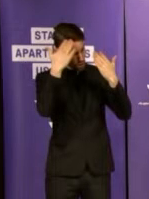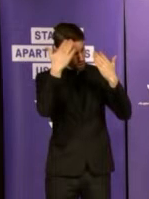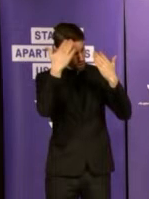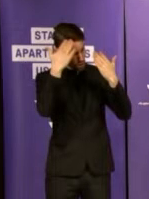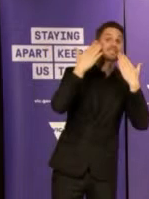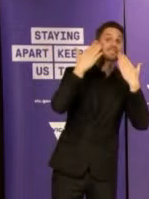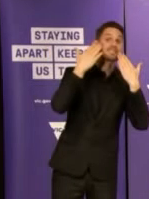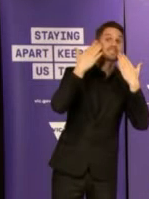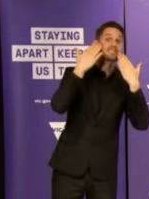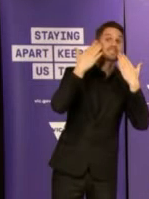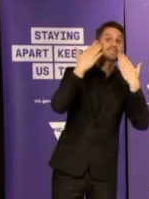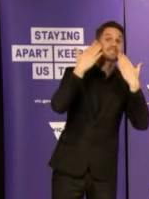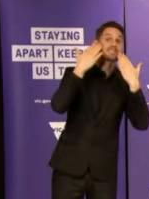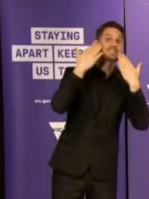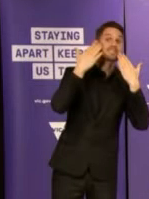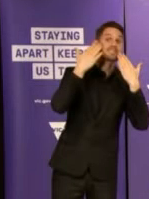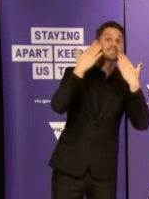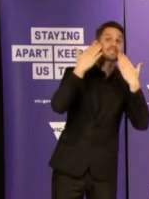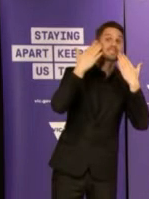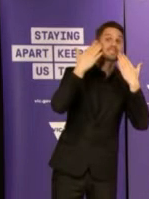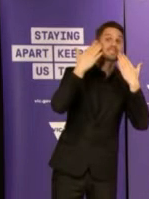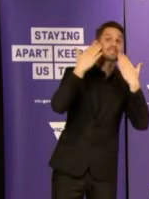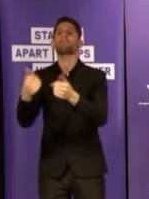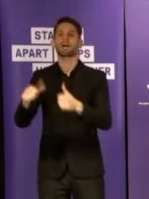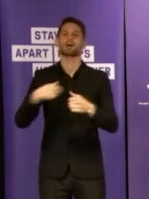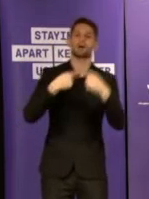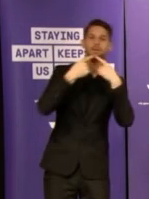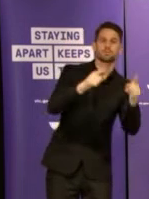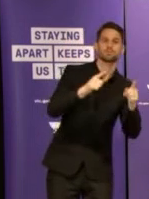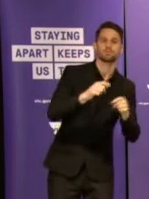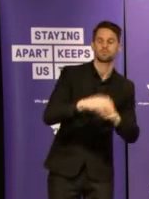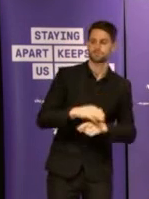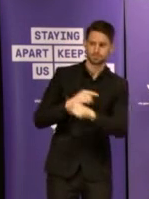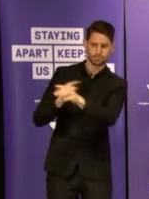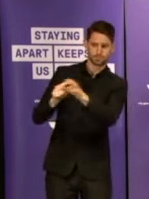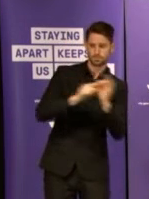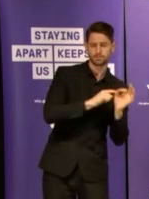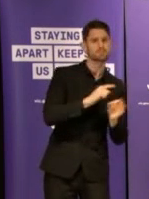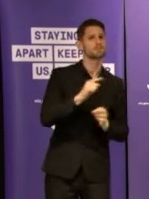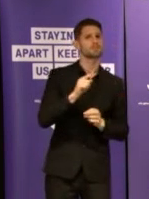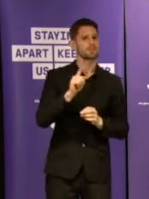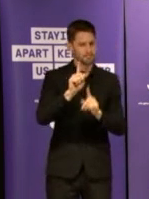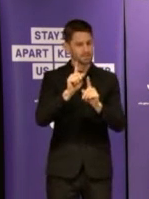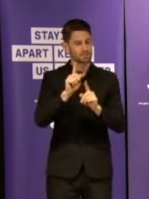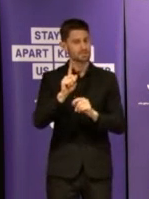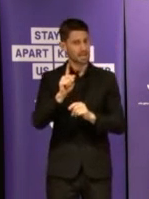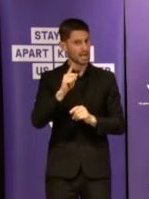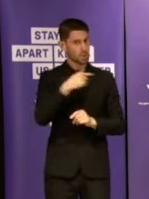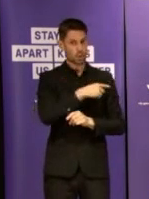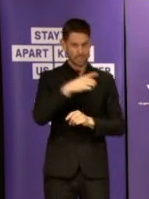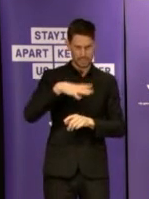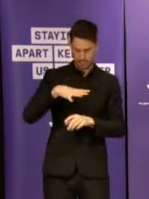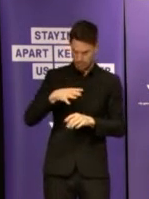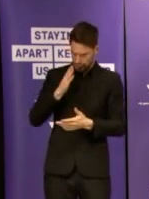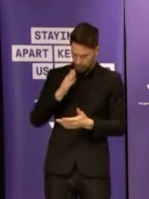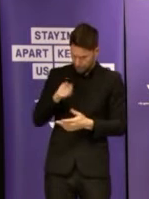it. Let's just hear that shit again. Is there a complexity to verifying the actual